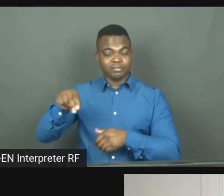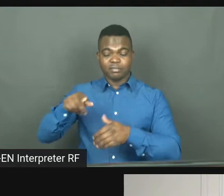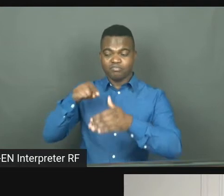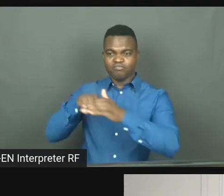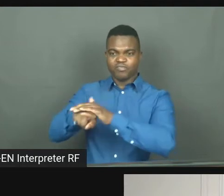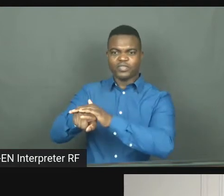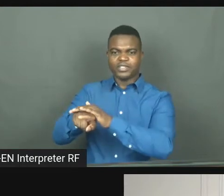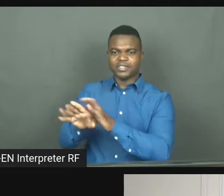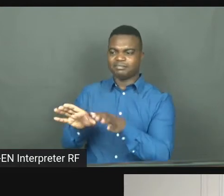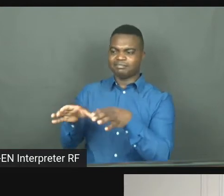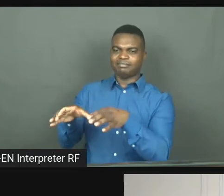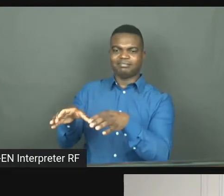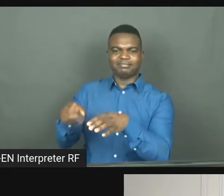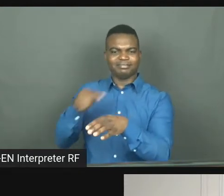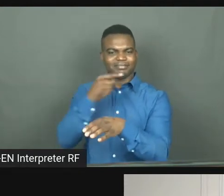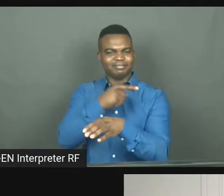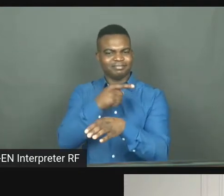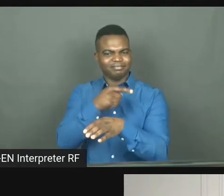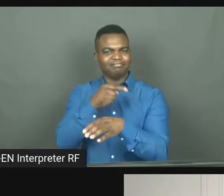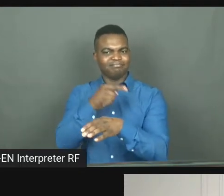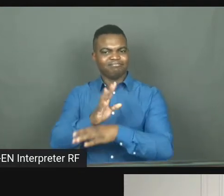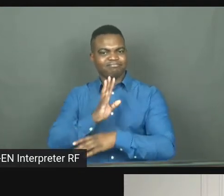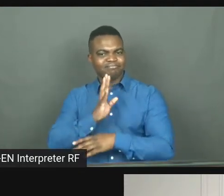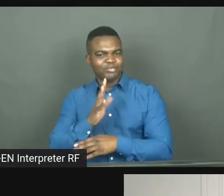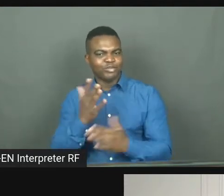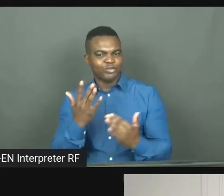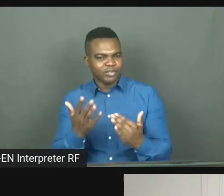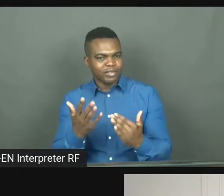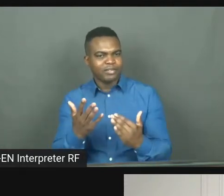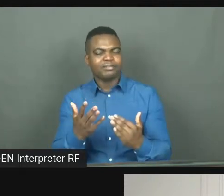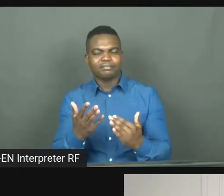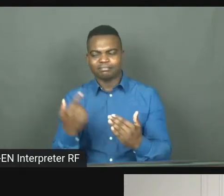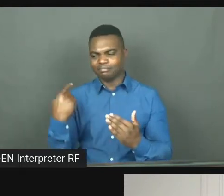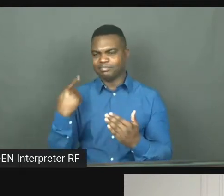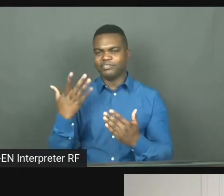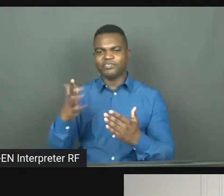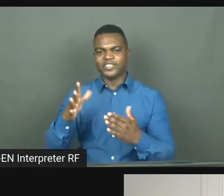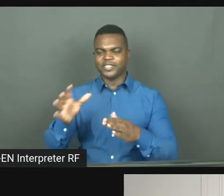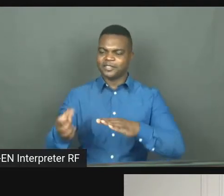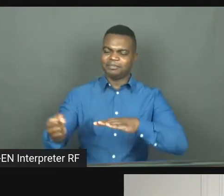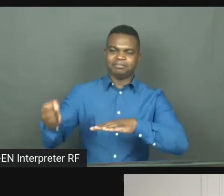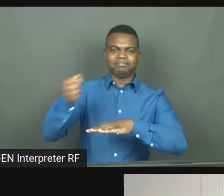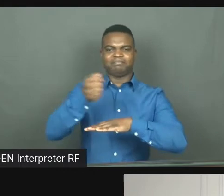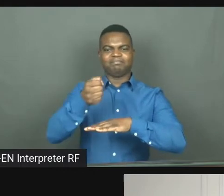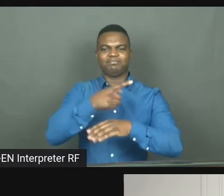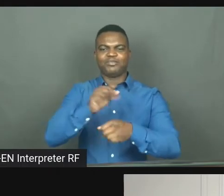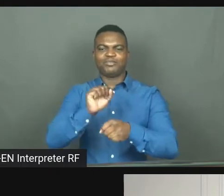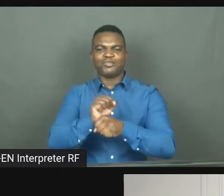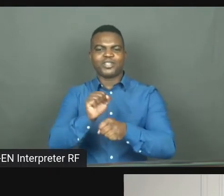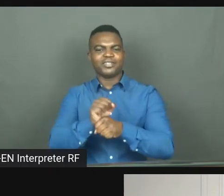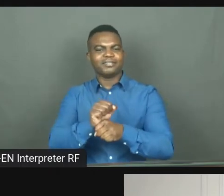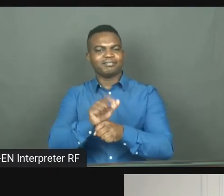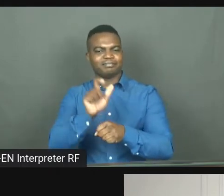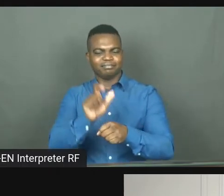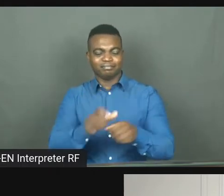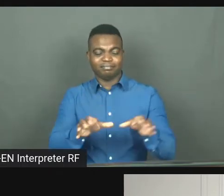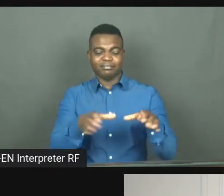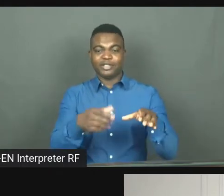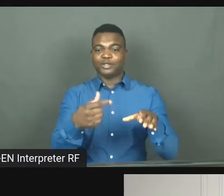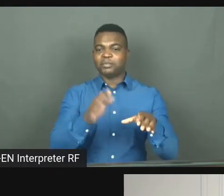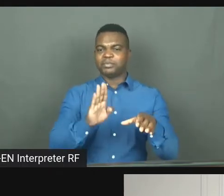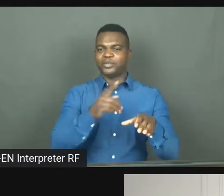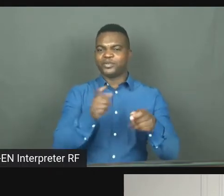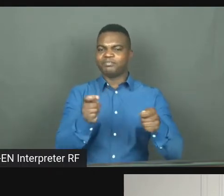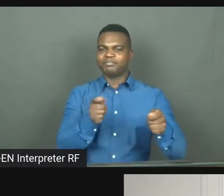the changes we need with a particular focus around accountability to people affected in crisis and greater